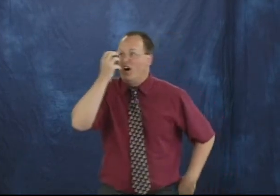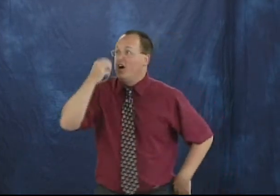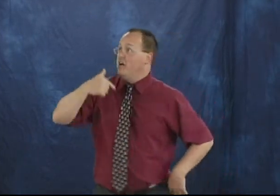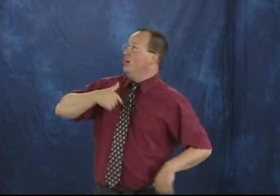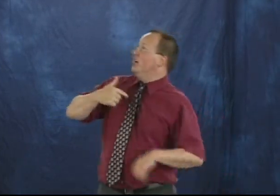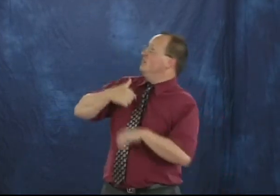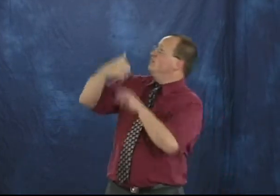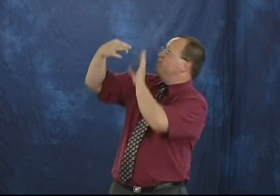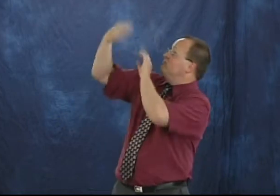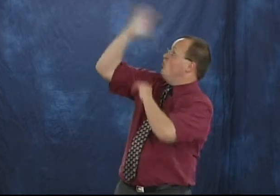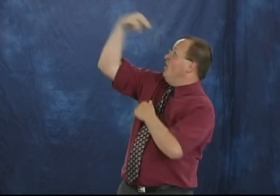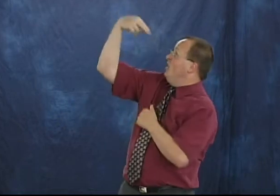blessedness.